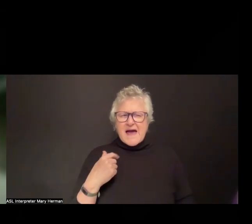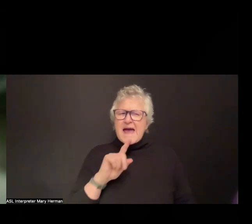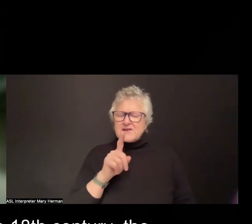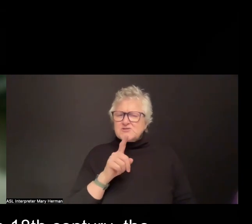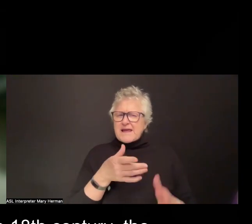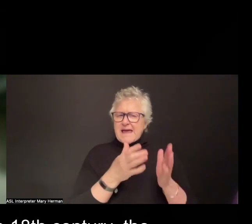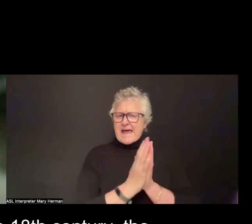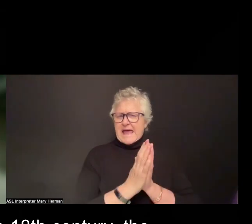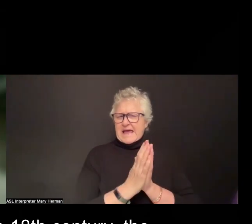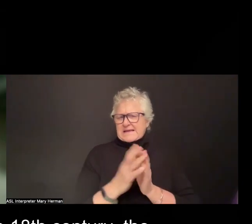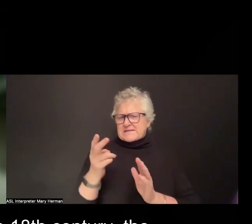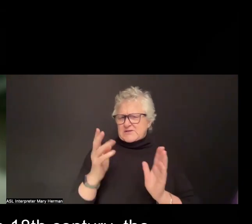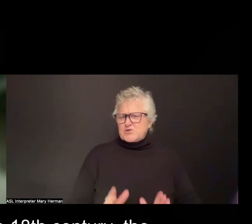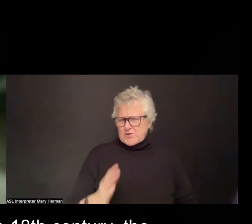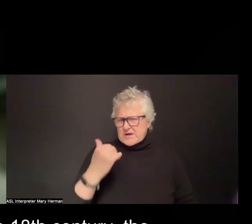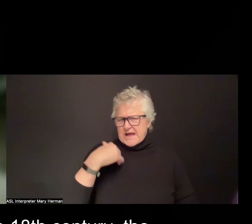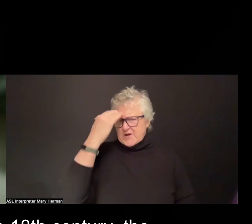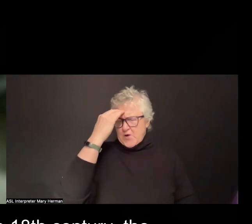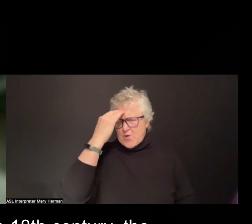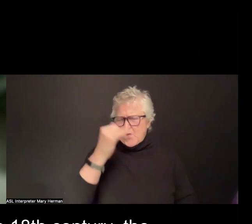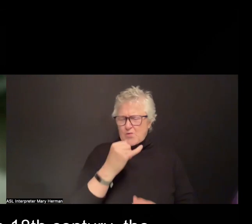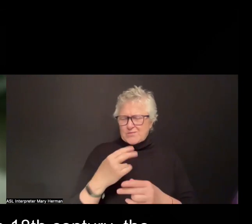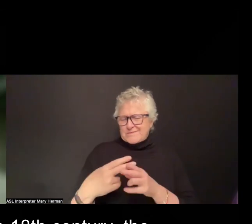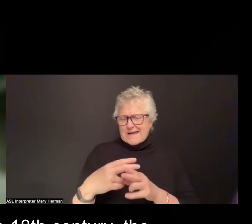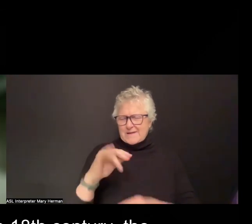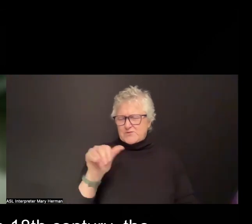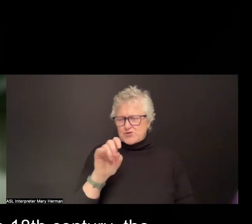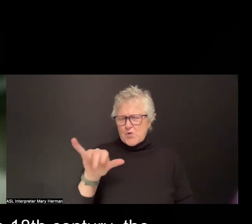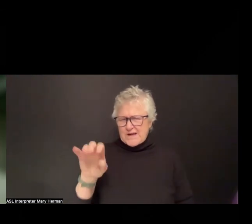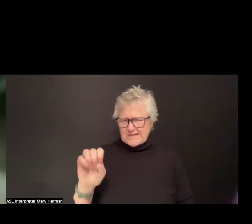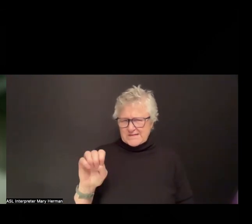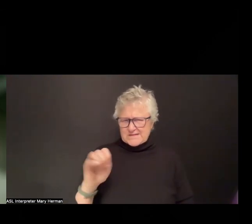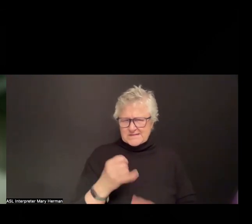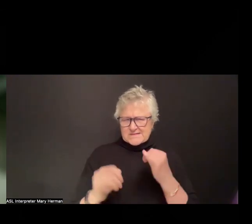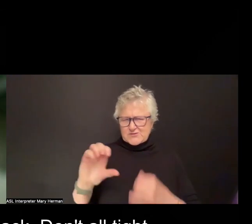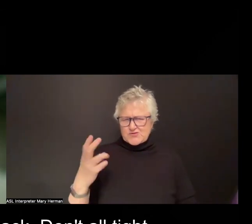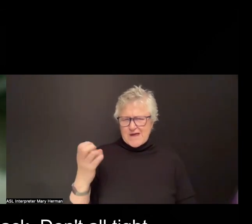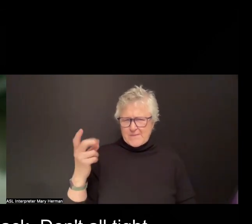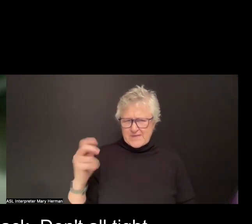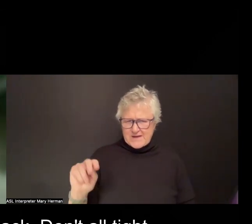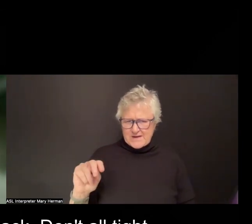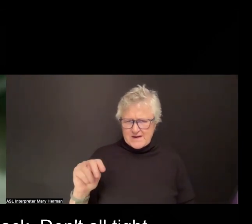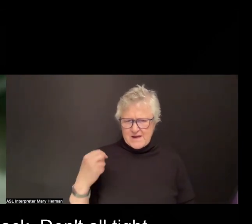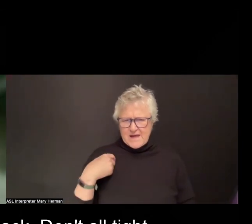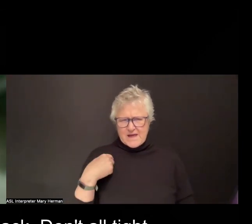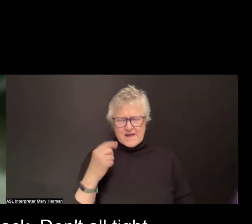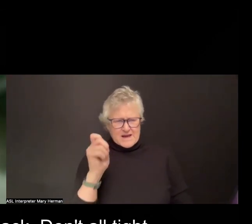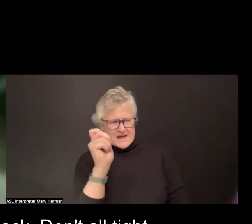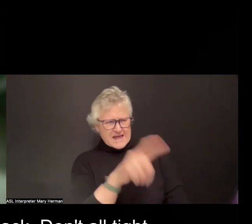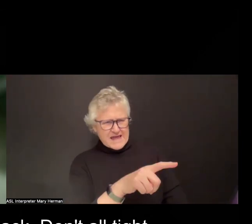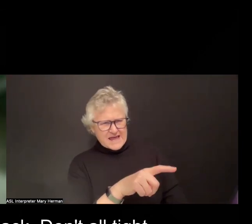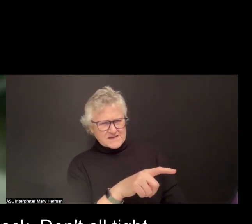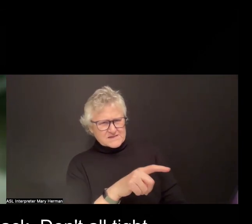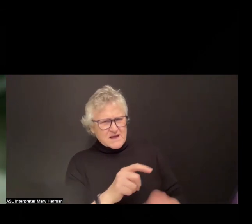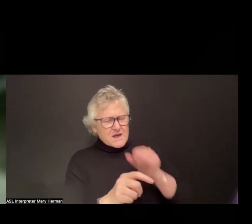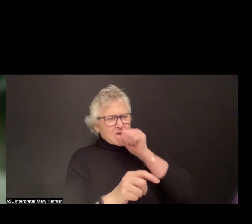Chaplin, if hangings in the 18th century, the beginning of the 18th century in Boston, took place on the Neck. And she wrote back, don't all hangings take place